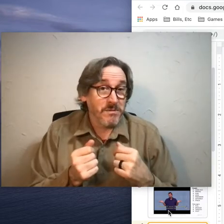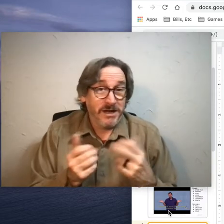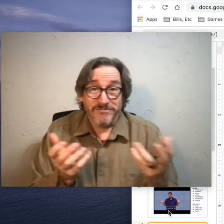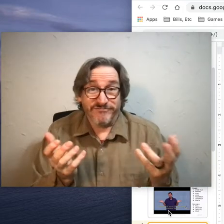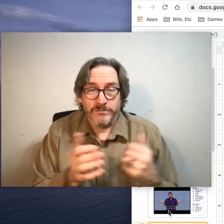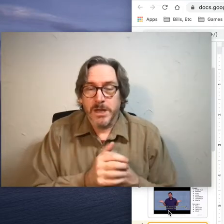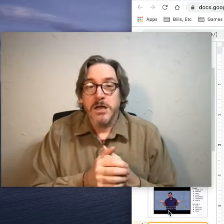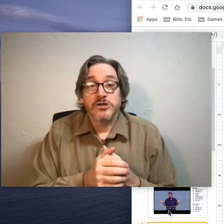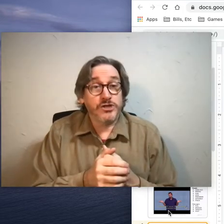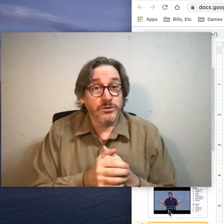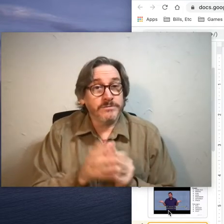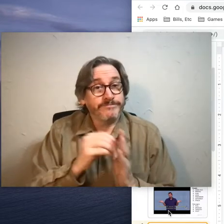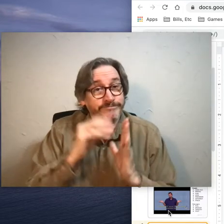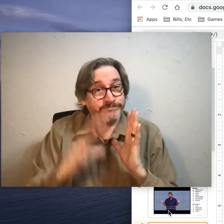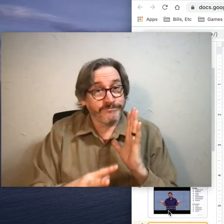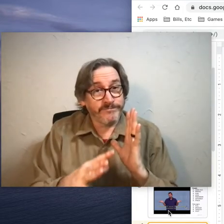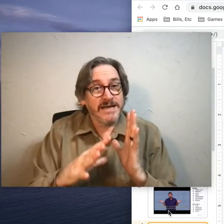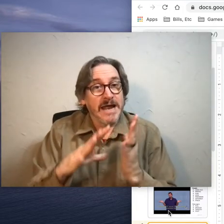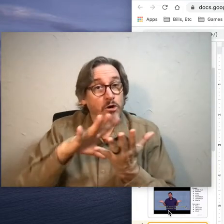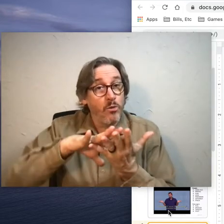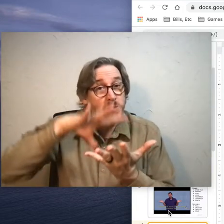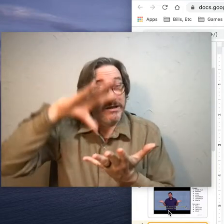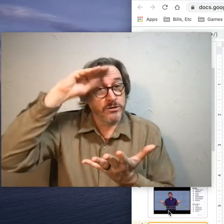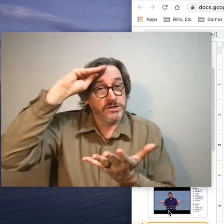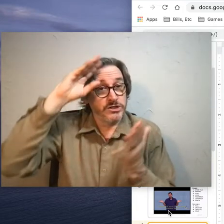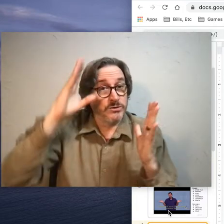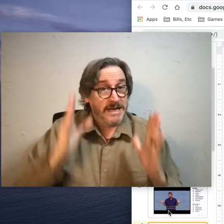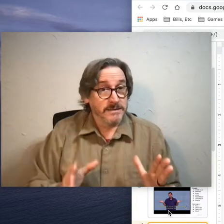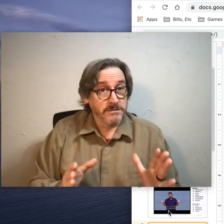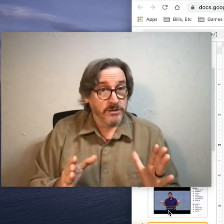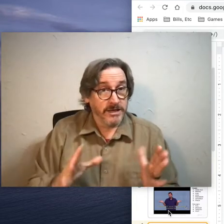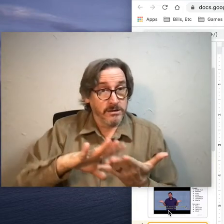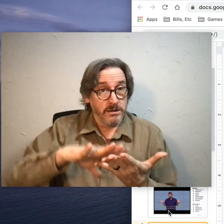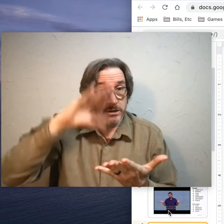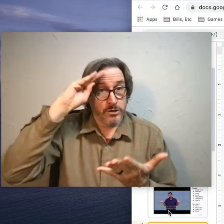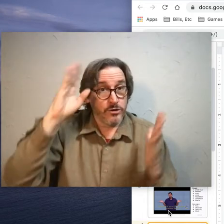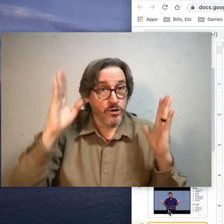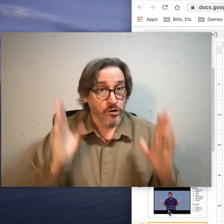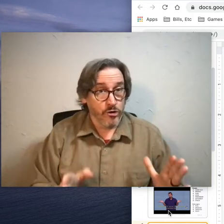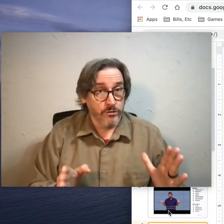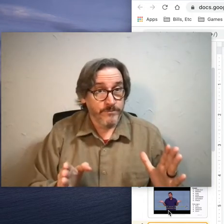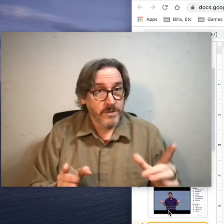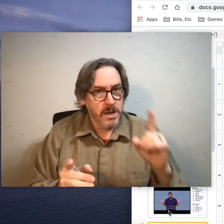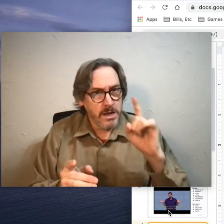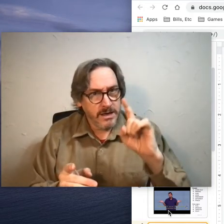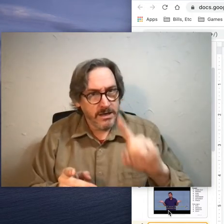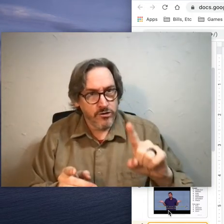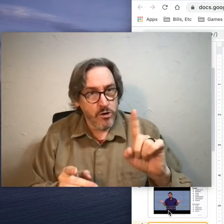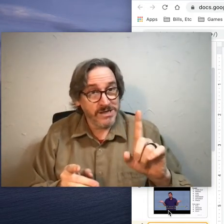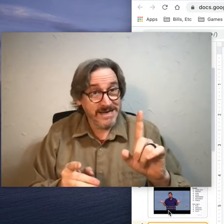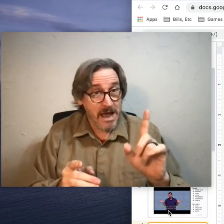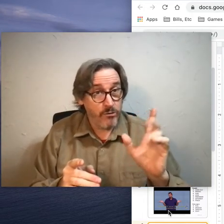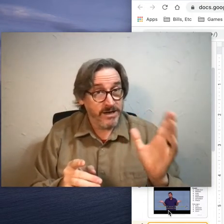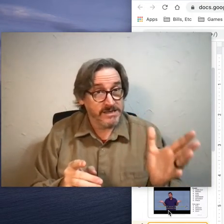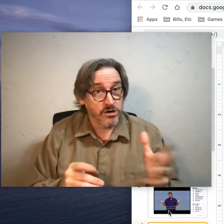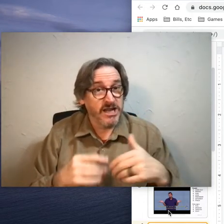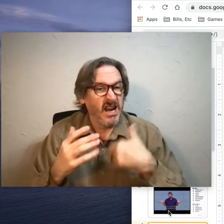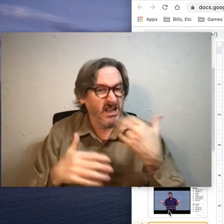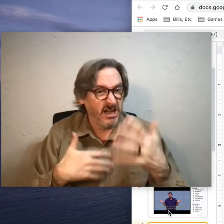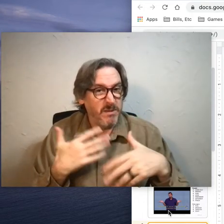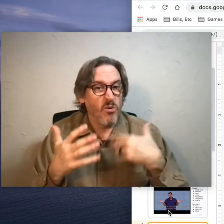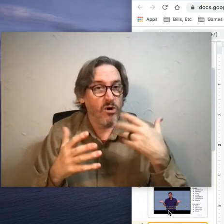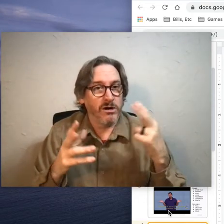Ask for money. Student. Now, we learn student, right? Learner. You're noticing now that it's